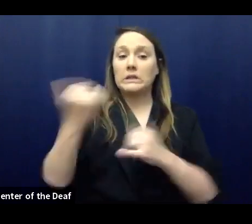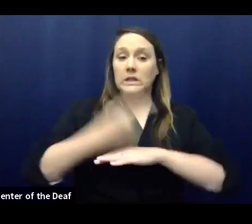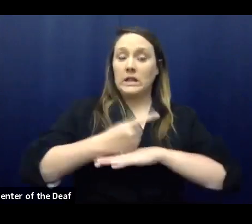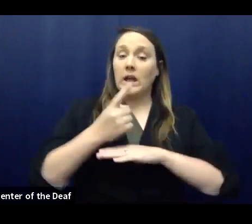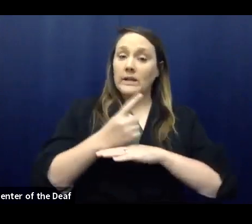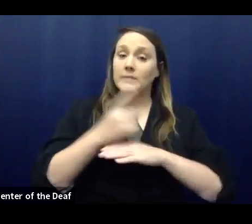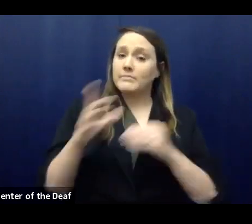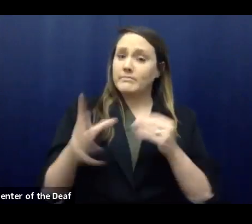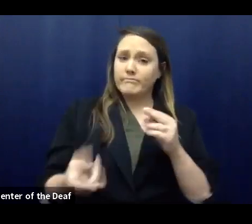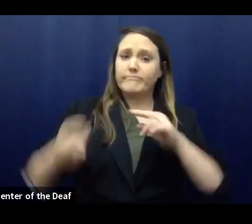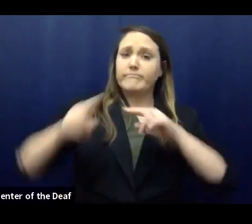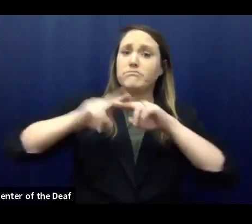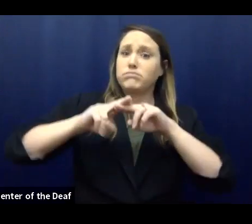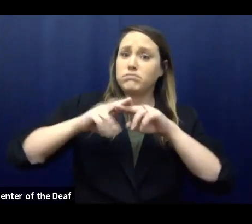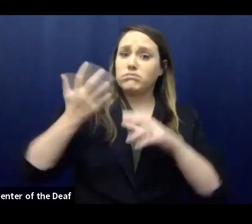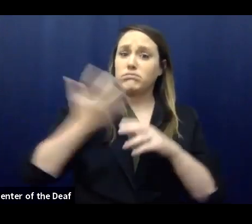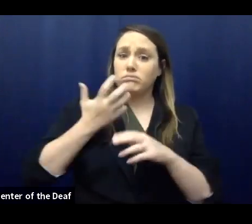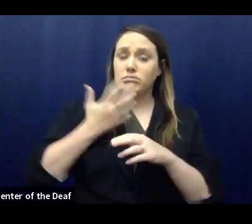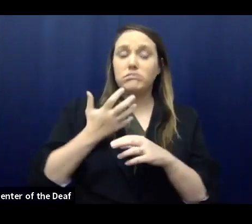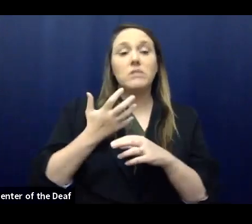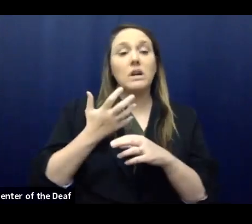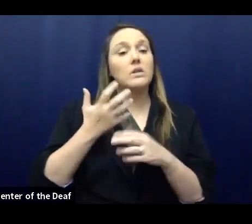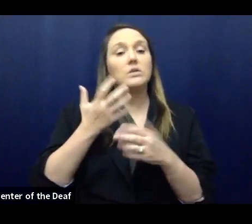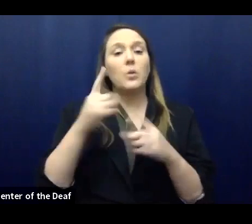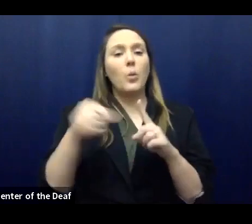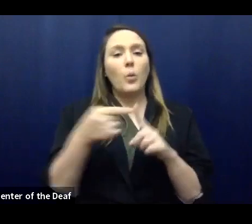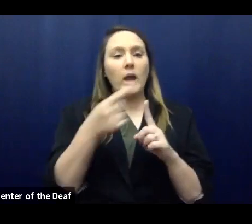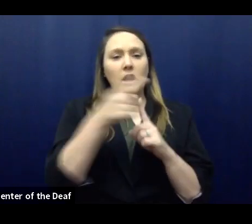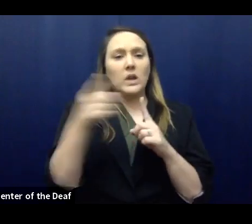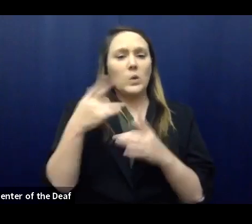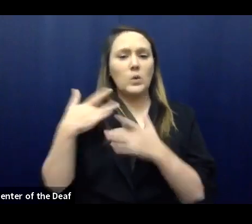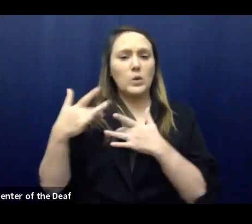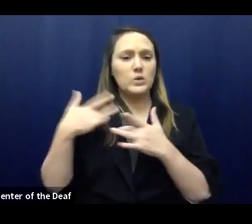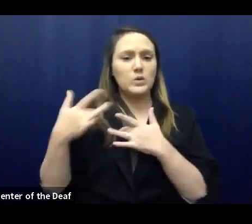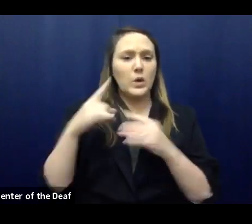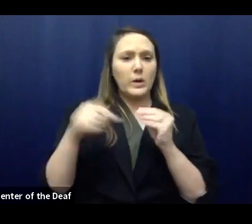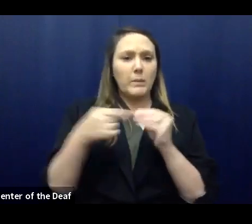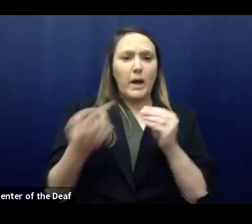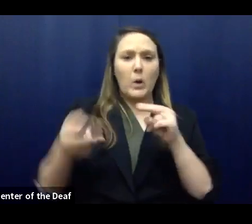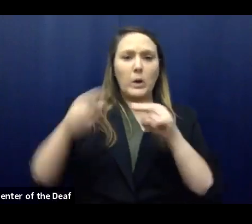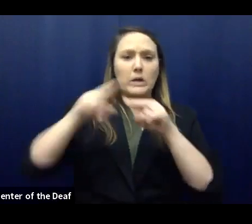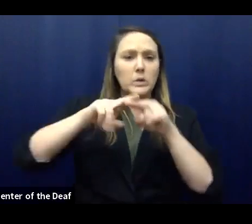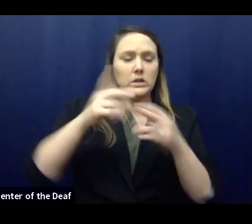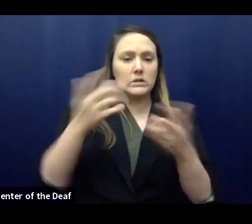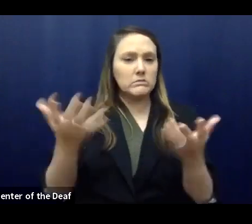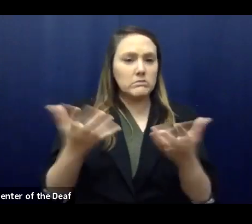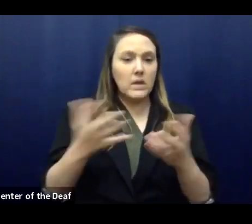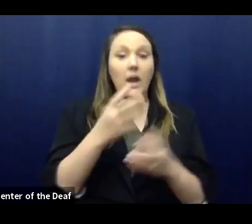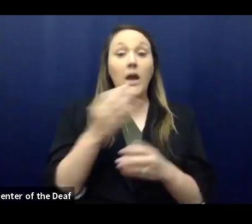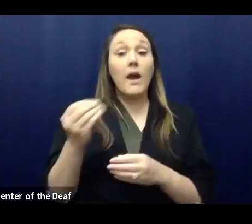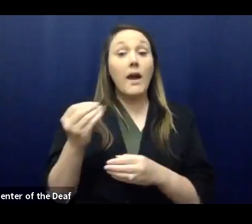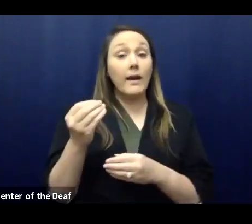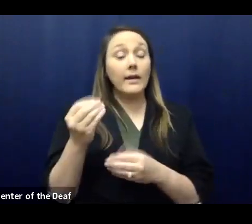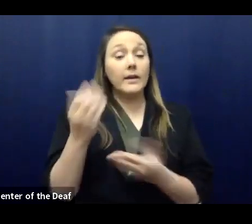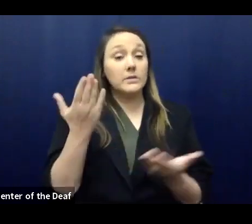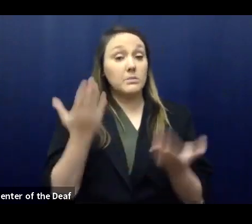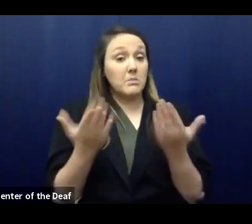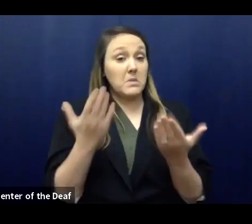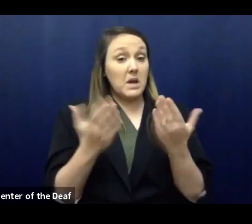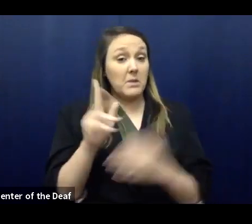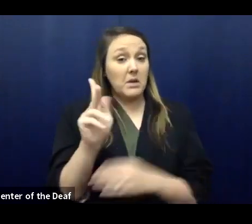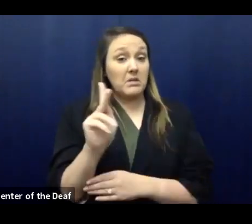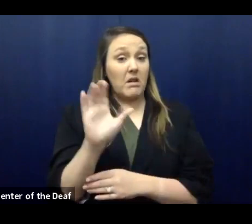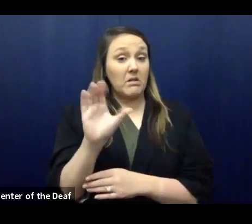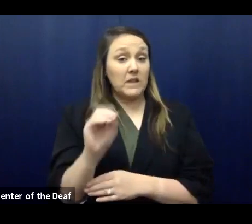increase. At what point is the health department concerned about the increases? And is it possible Knox County will move back